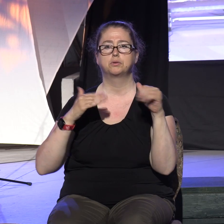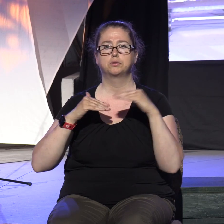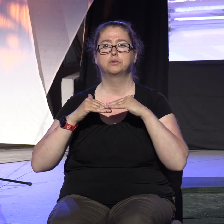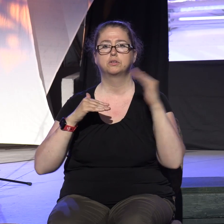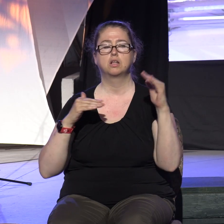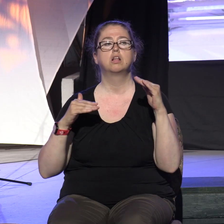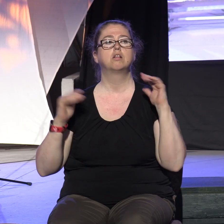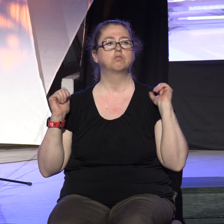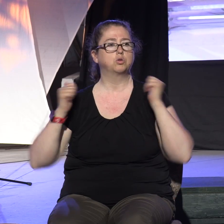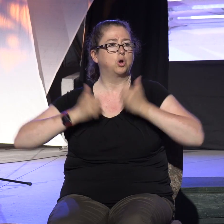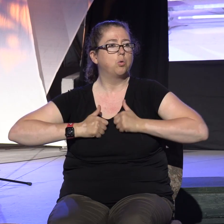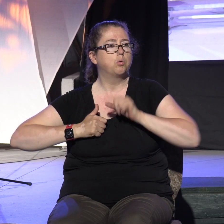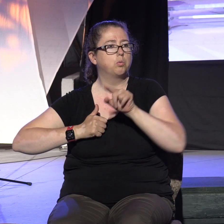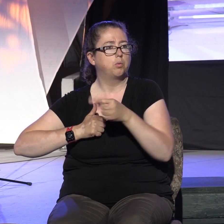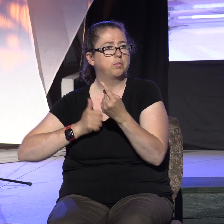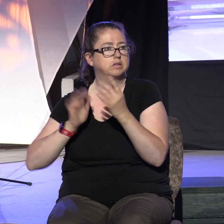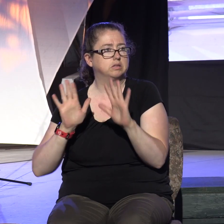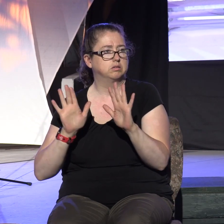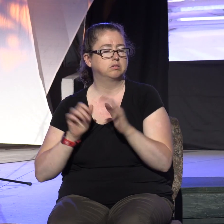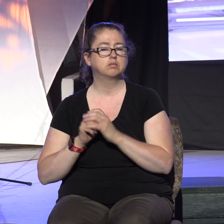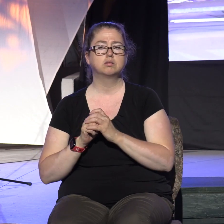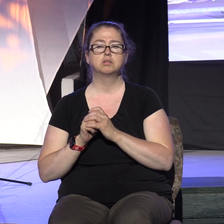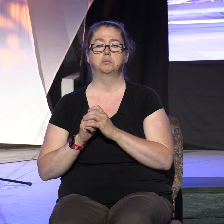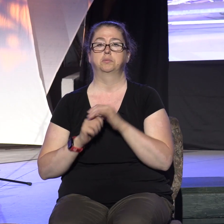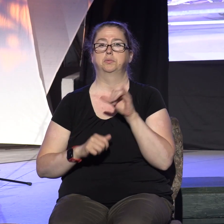memory of this person, and